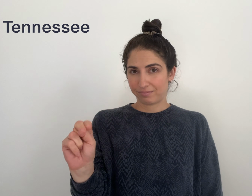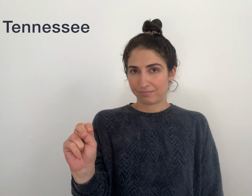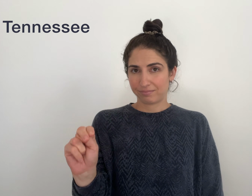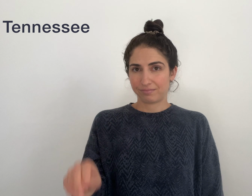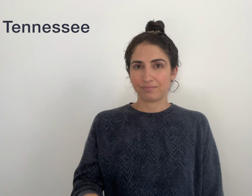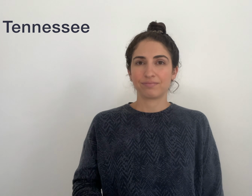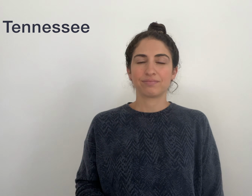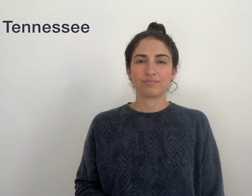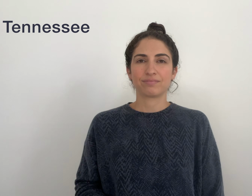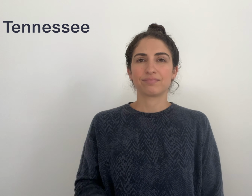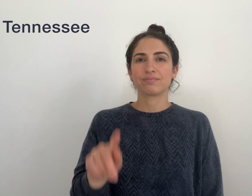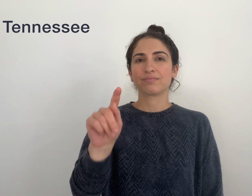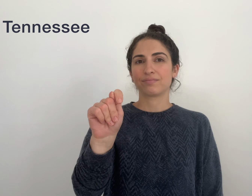Tennessee,